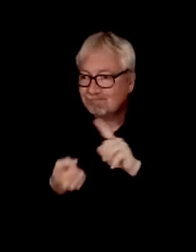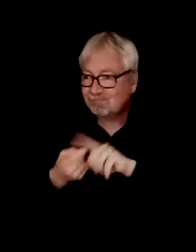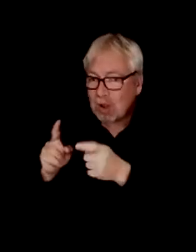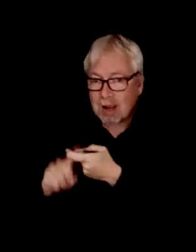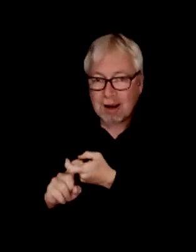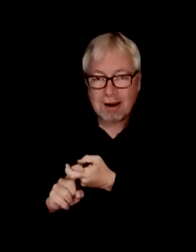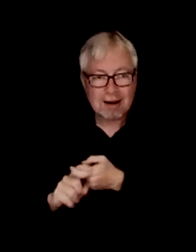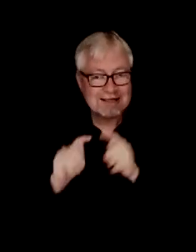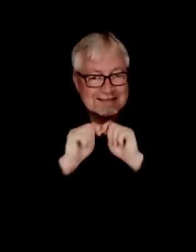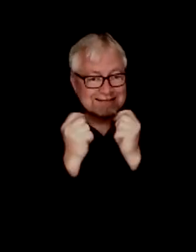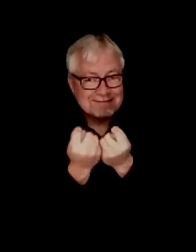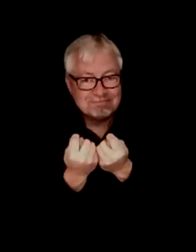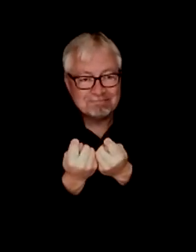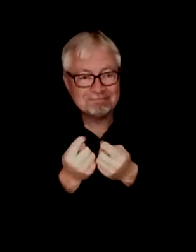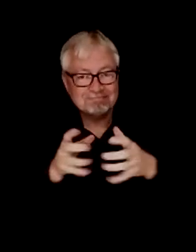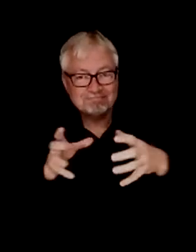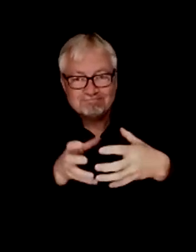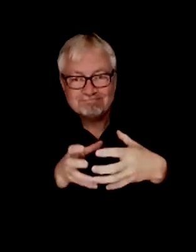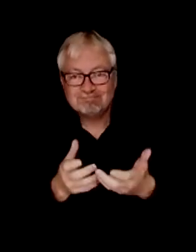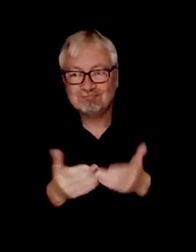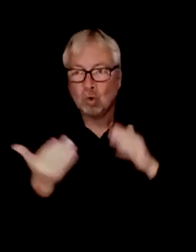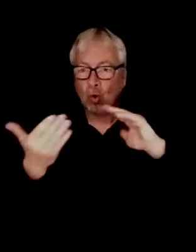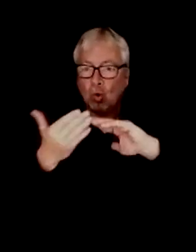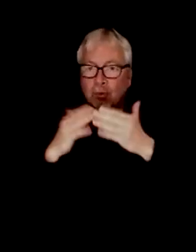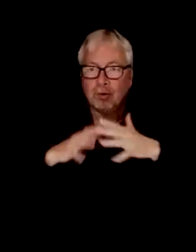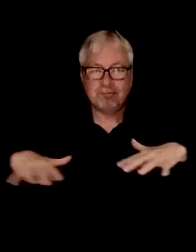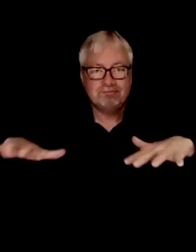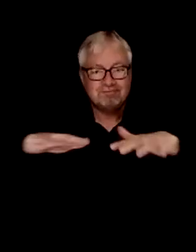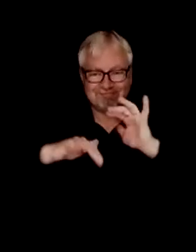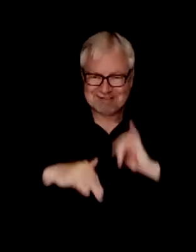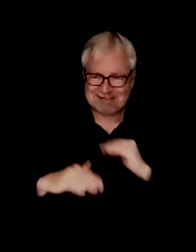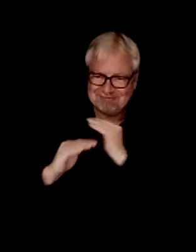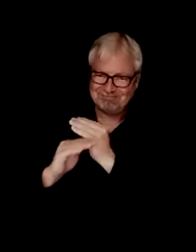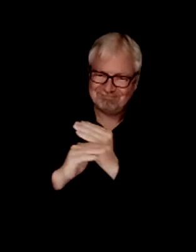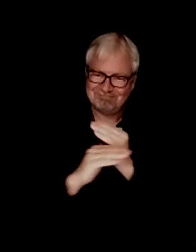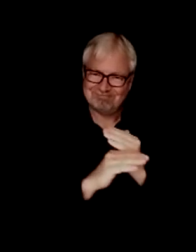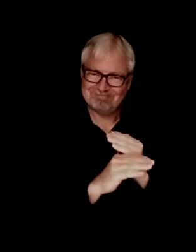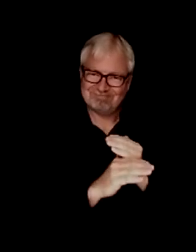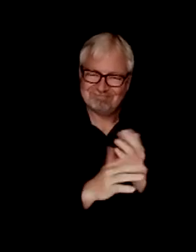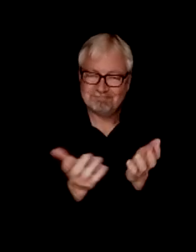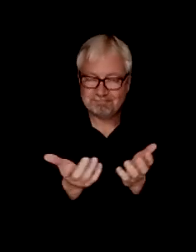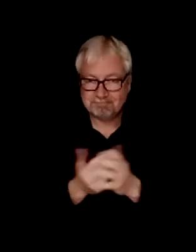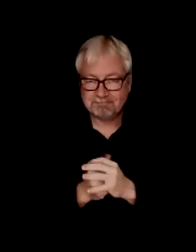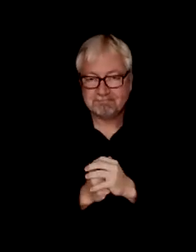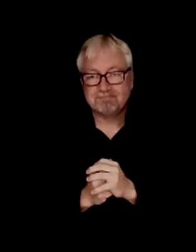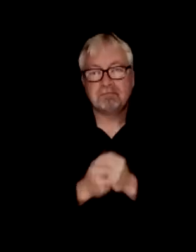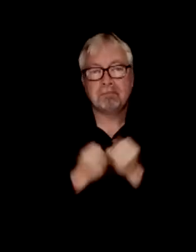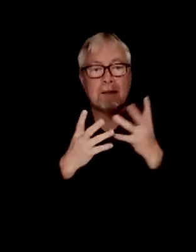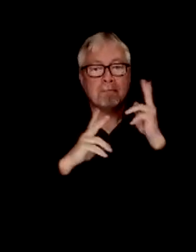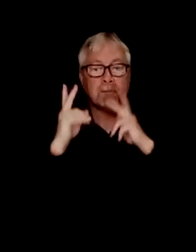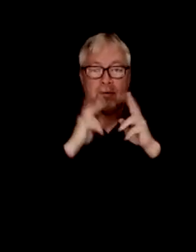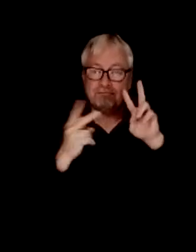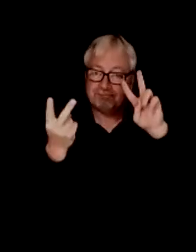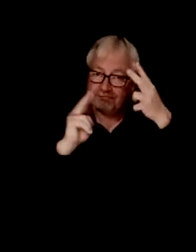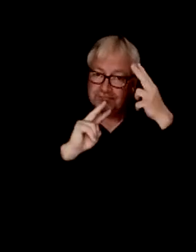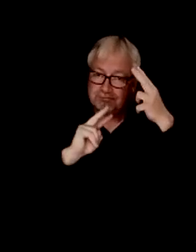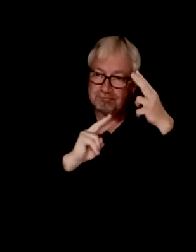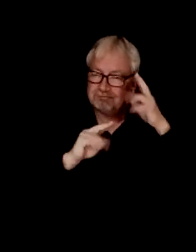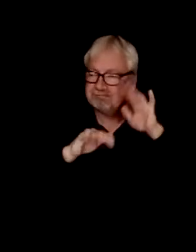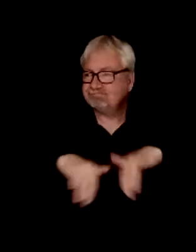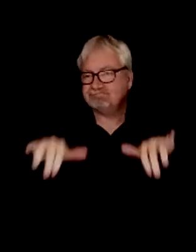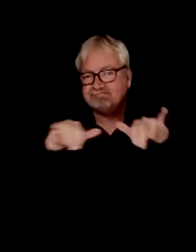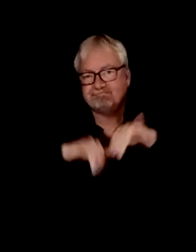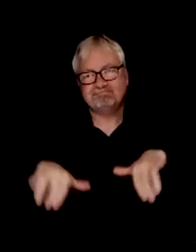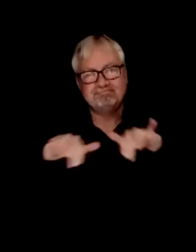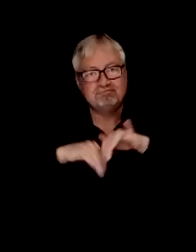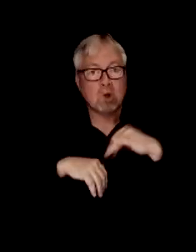and their community. You know, a common misperception is still with us, that even if kids do get COVID-19,